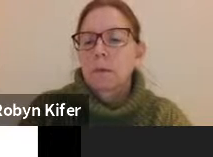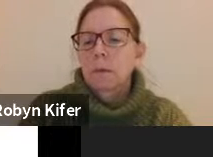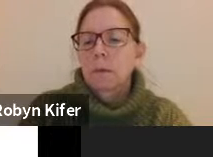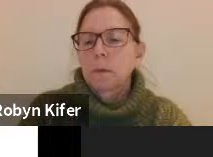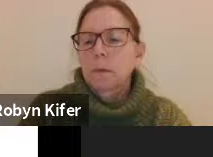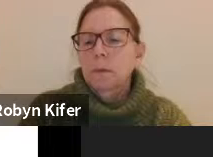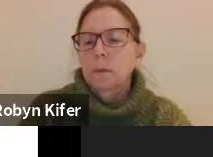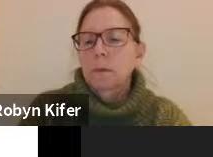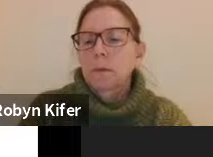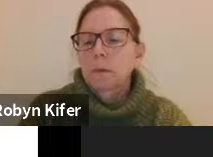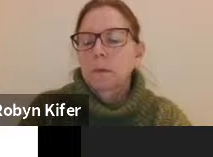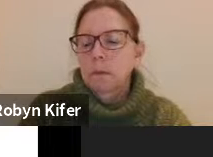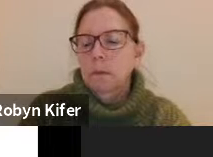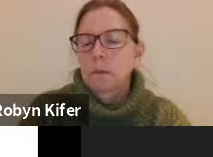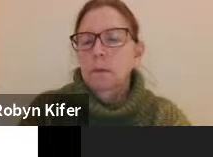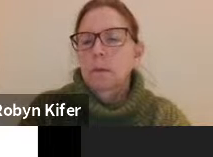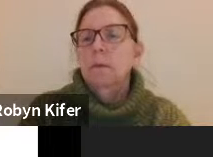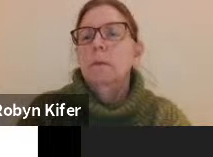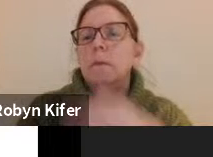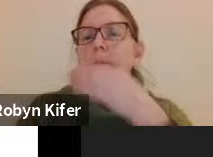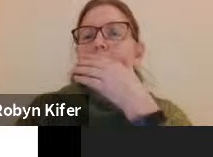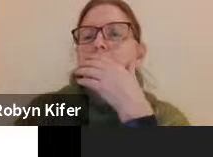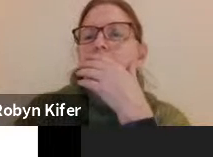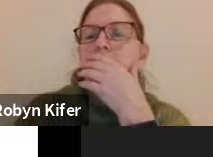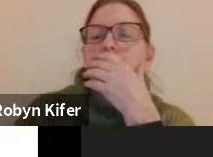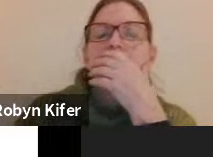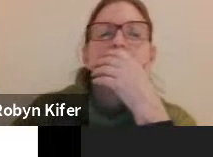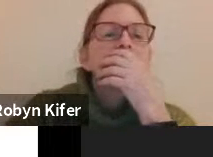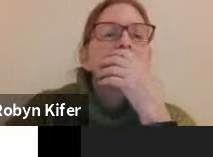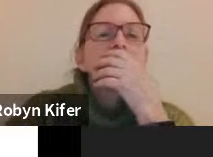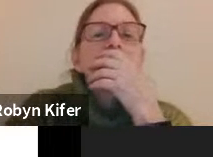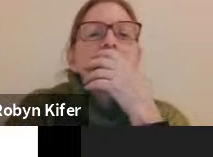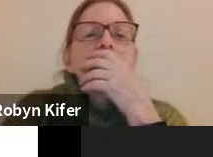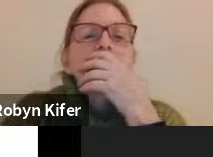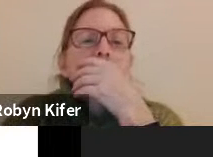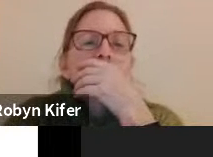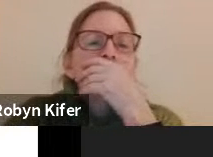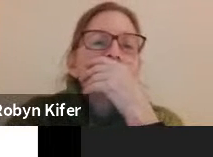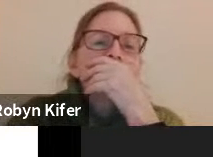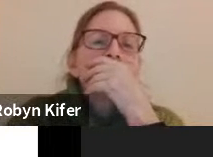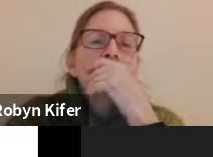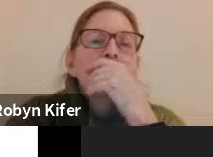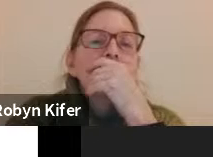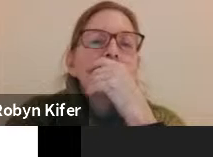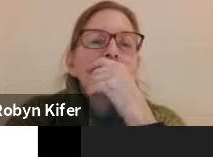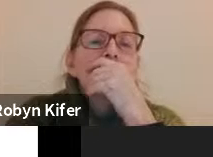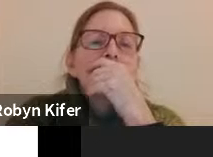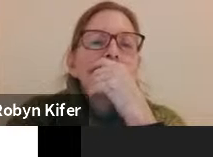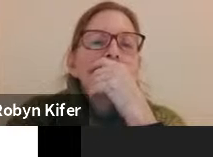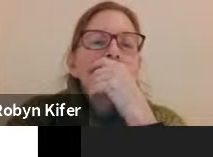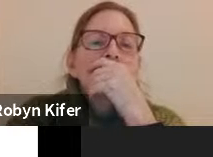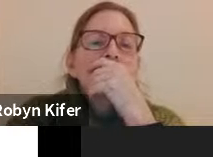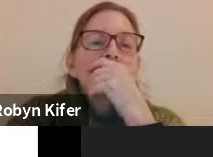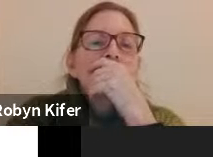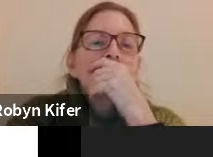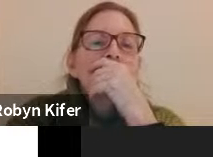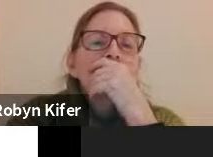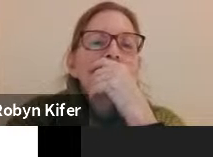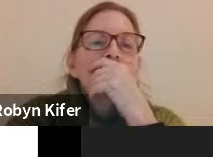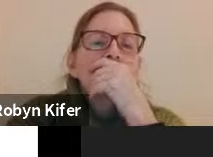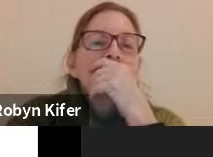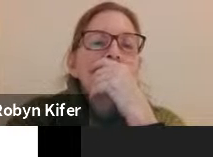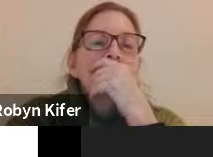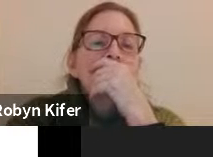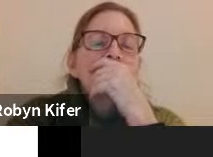not sure they even say that. So you can watch the recipe if